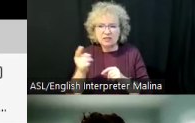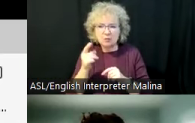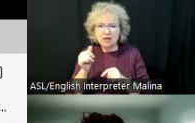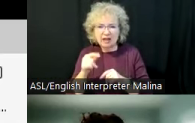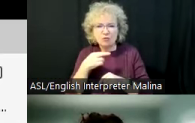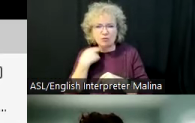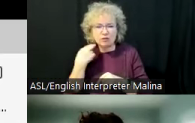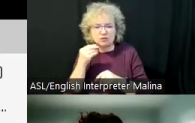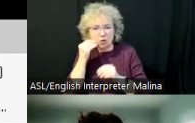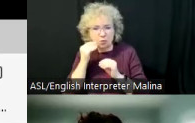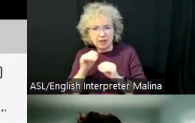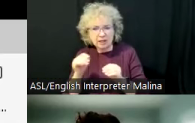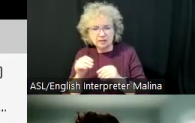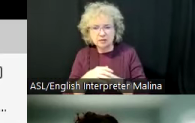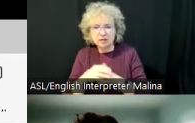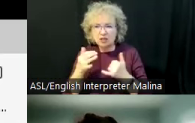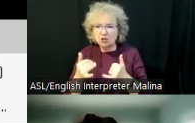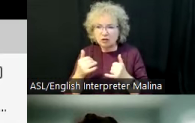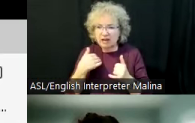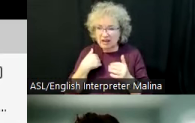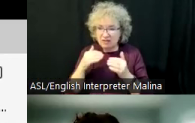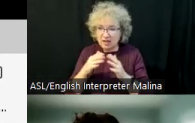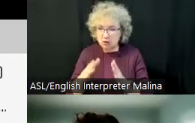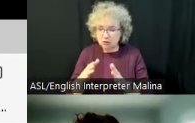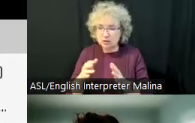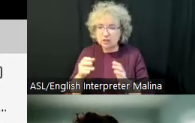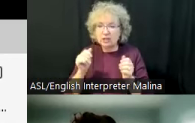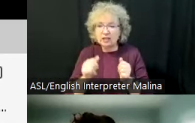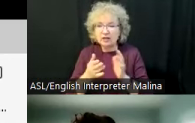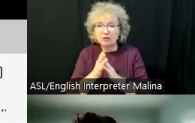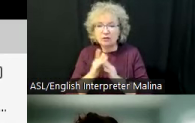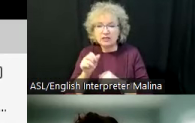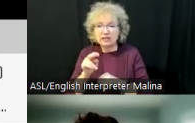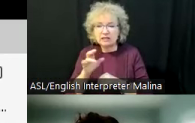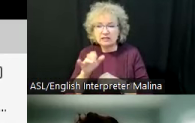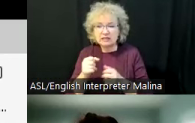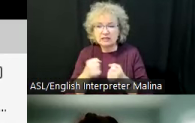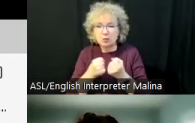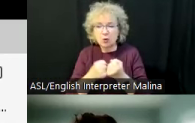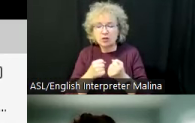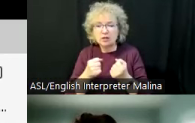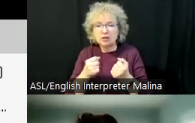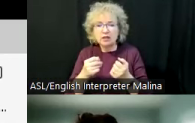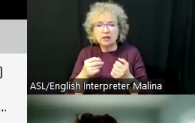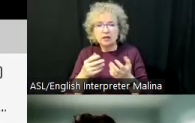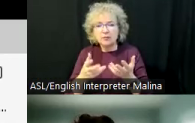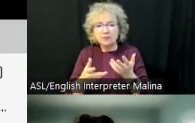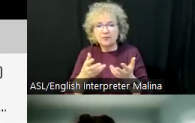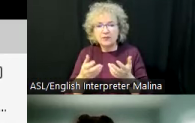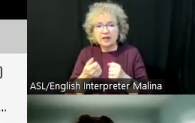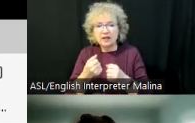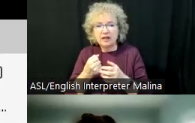risk of homelessness, is currently housed, they can request tenancy supports to help them negotiate